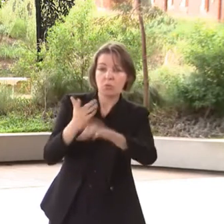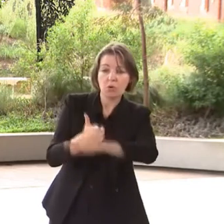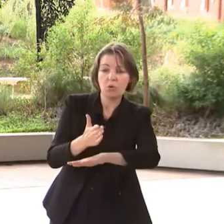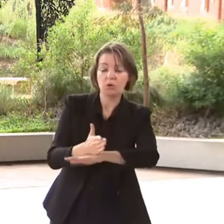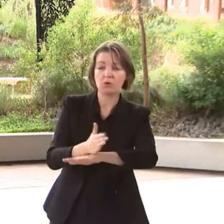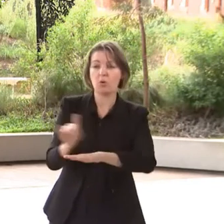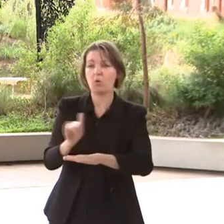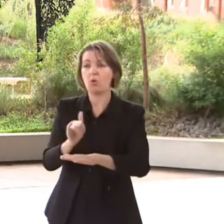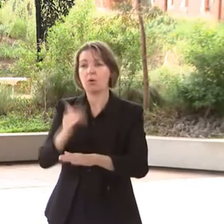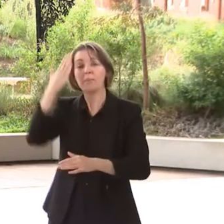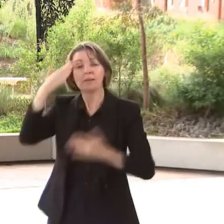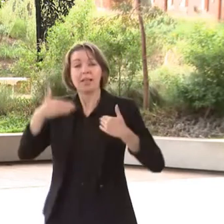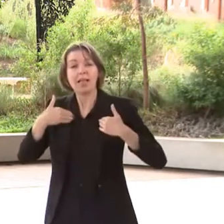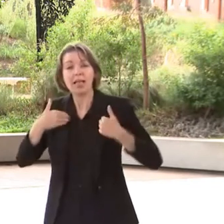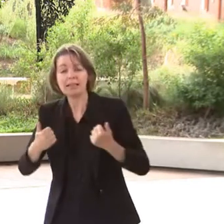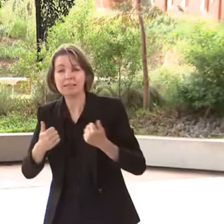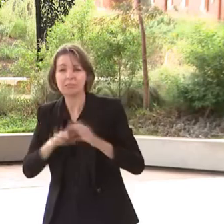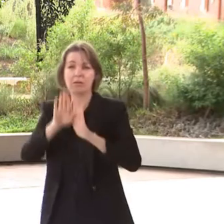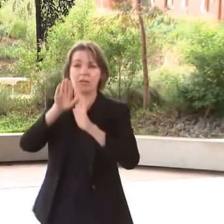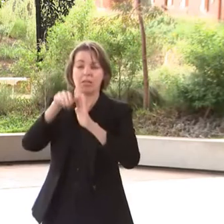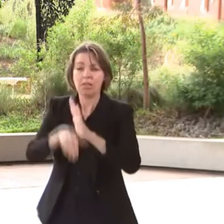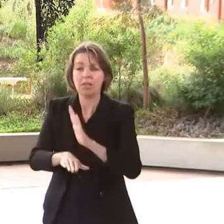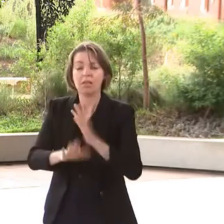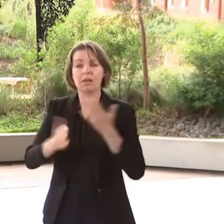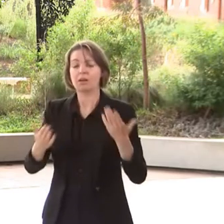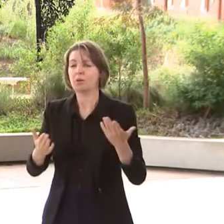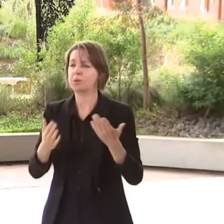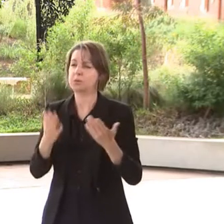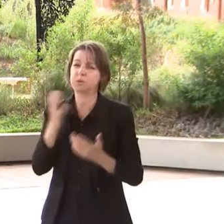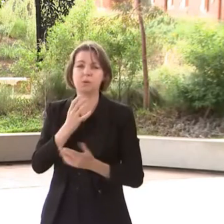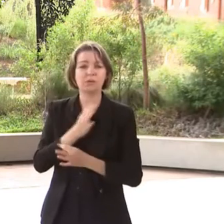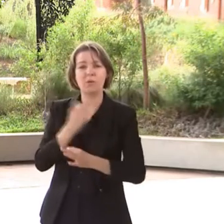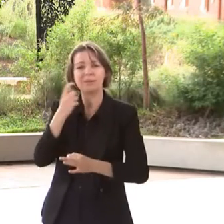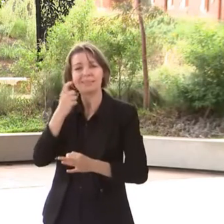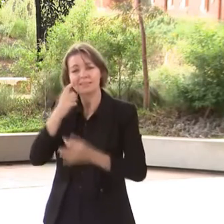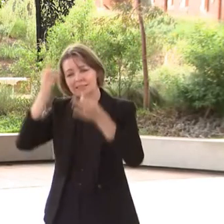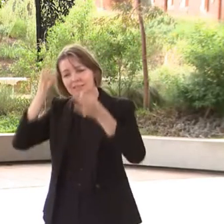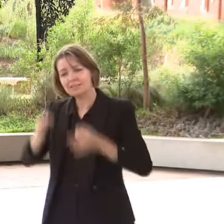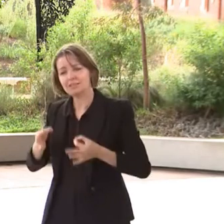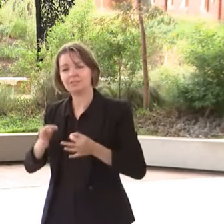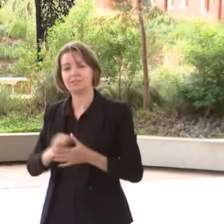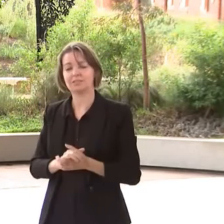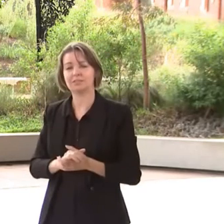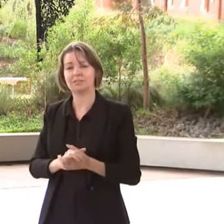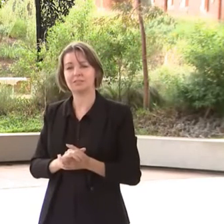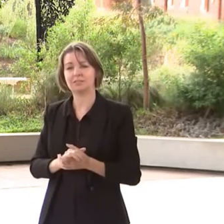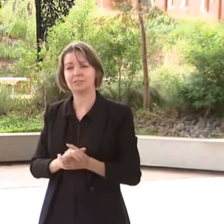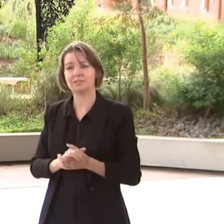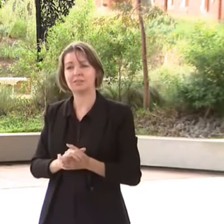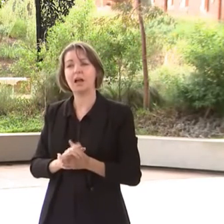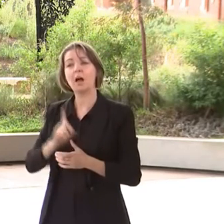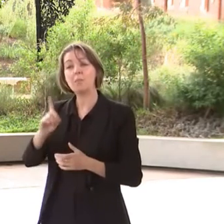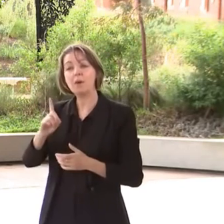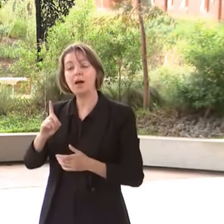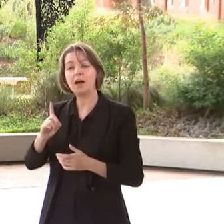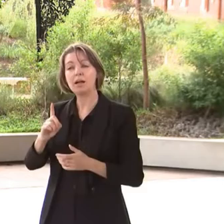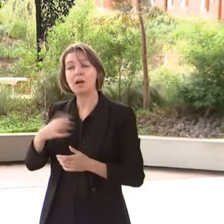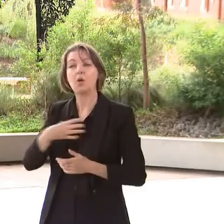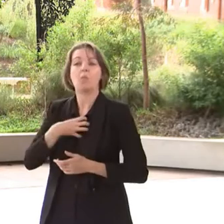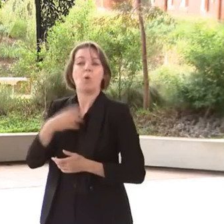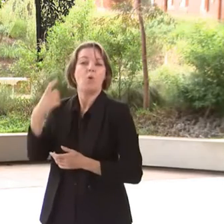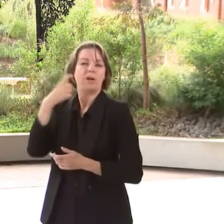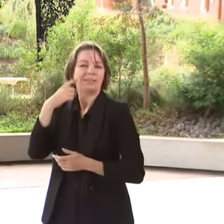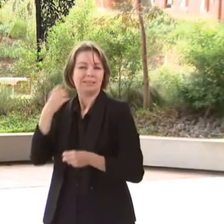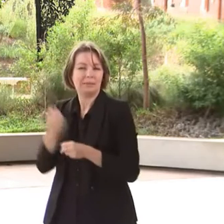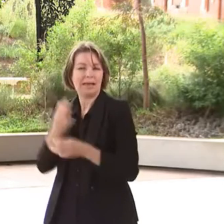on their mental health, they're not easy. The decisions have been made easier because of